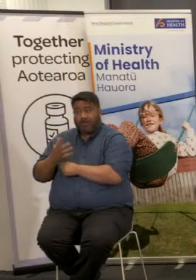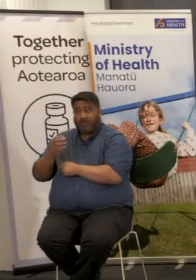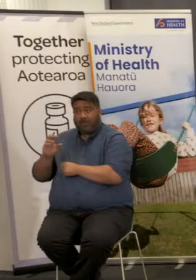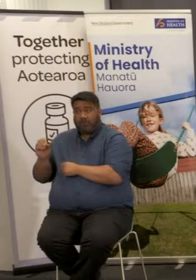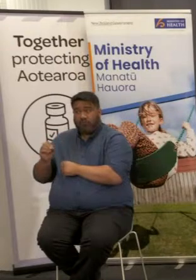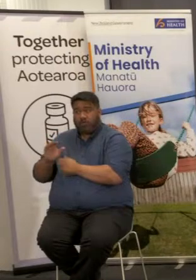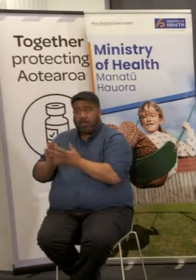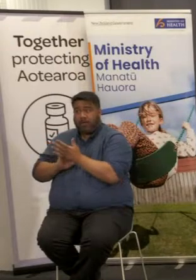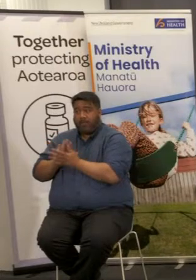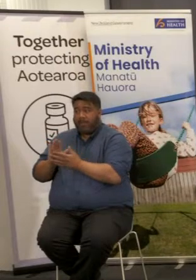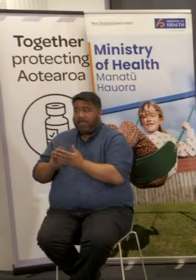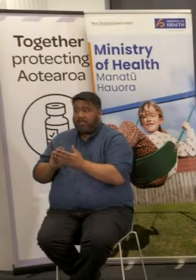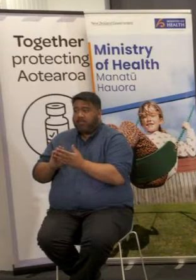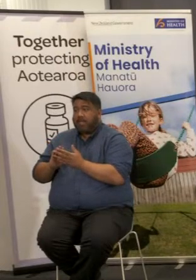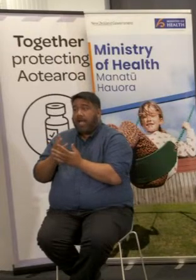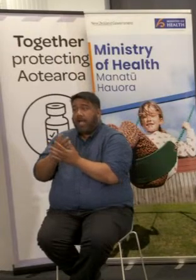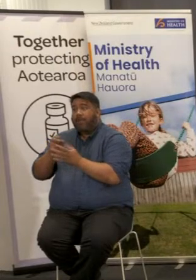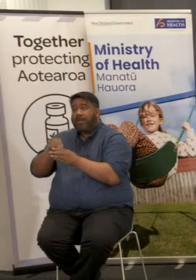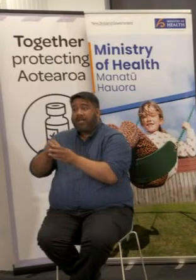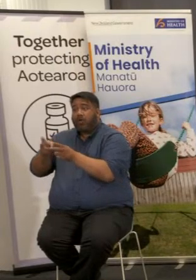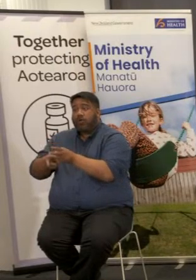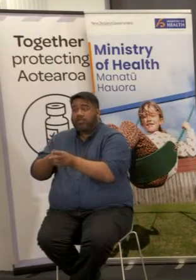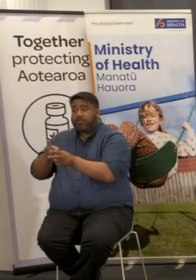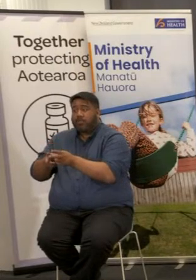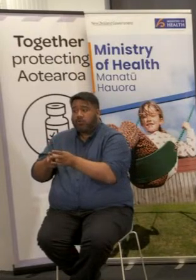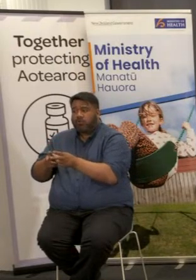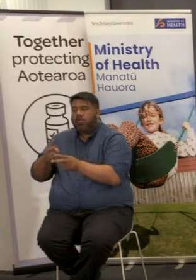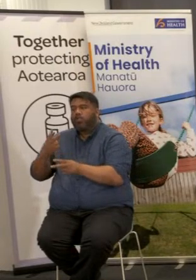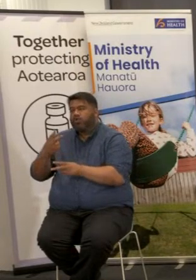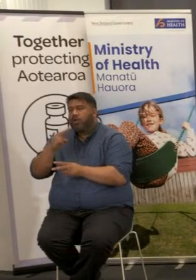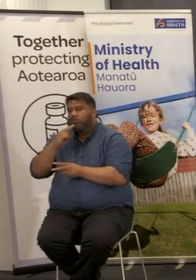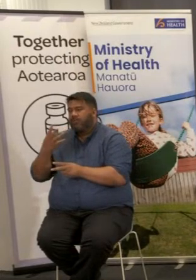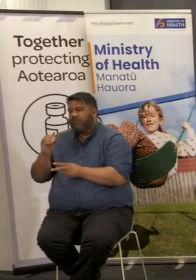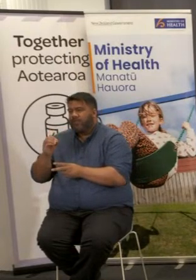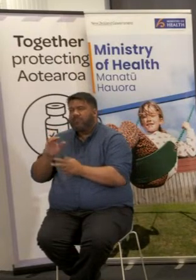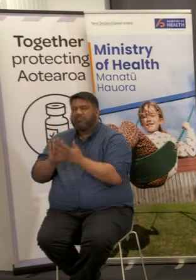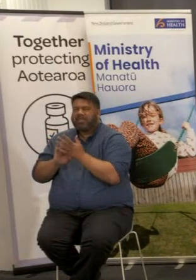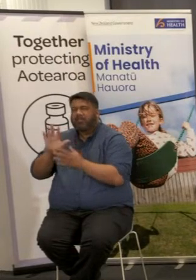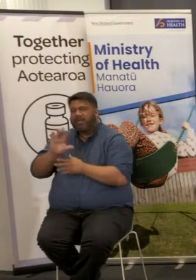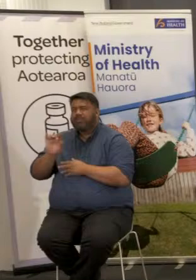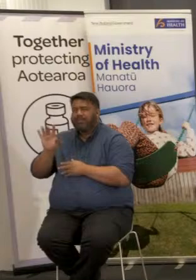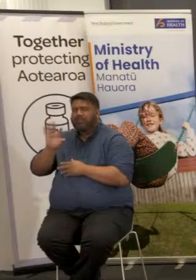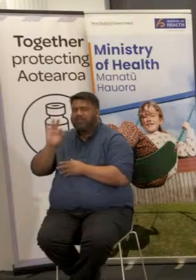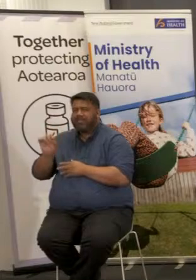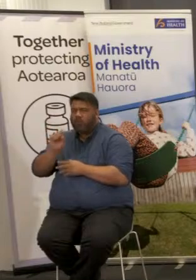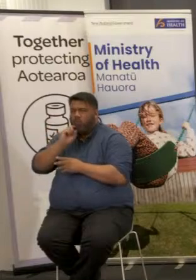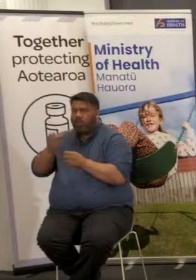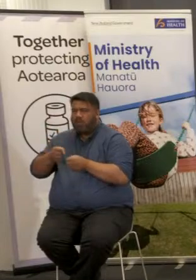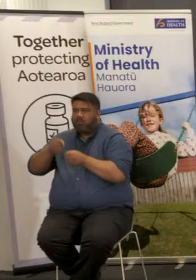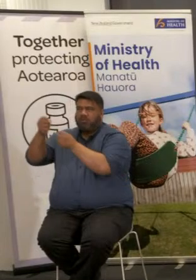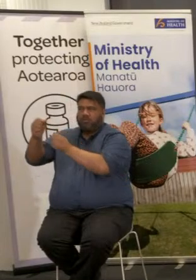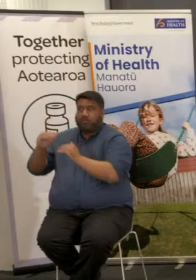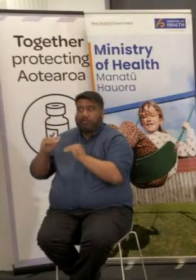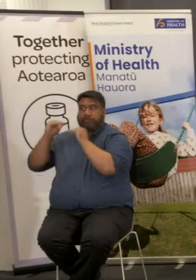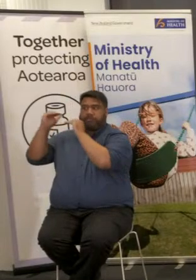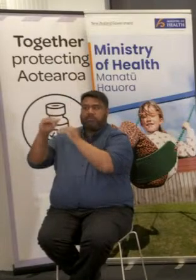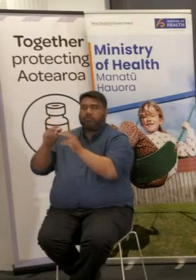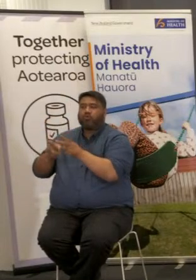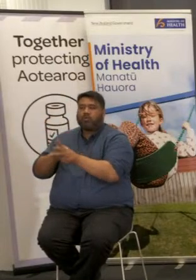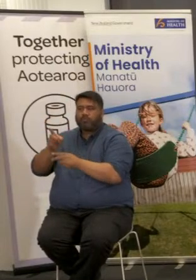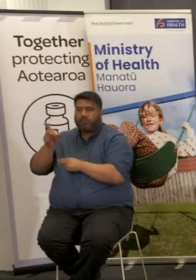250 hospitalisations at a 10% hospitalisation rate, which is about what we're seeing in the Auckland outbreak. On the other hand,